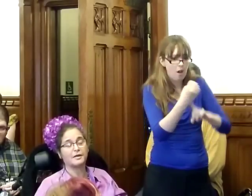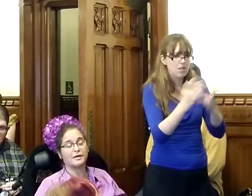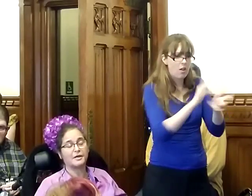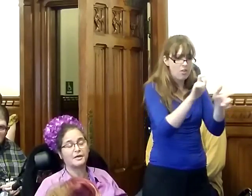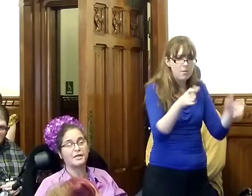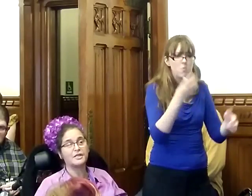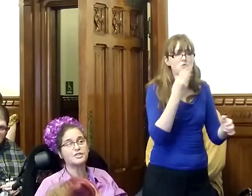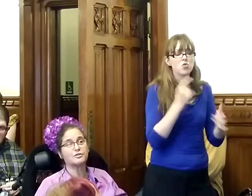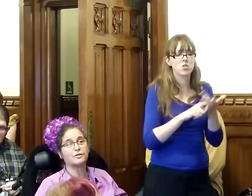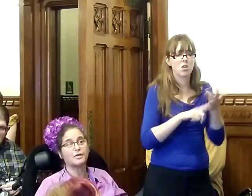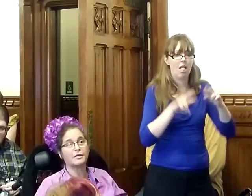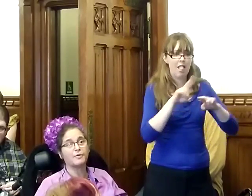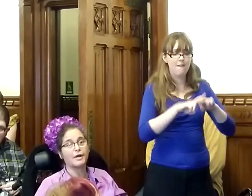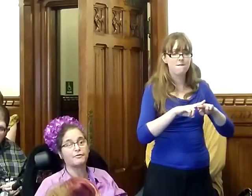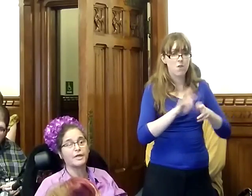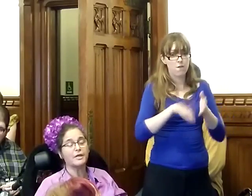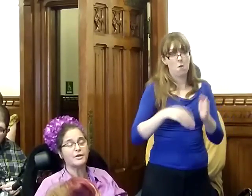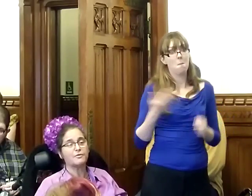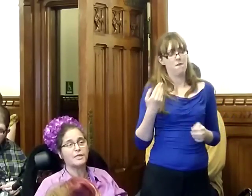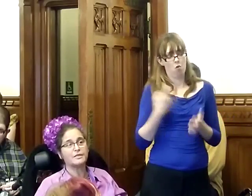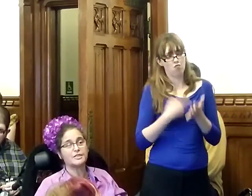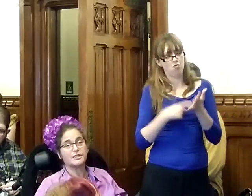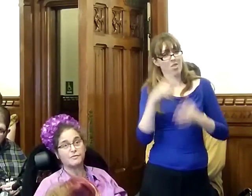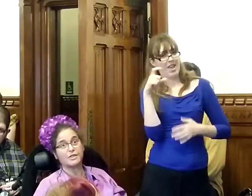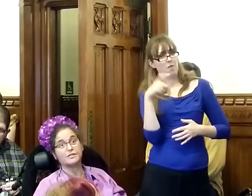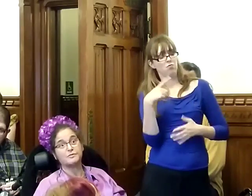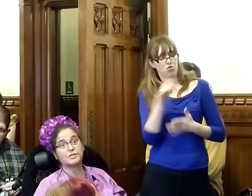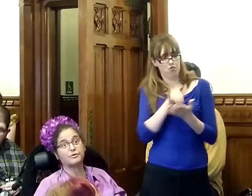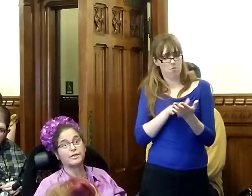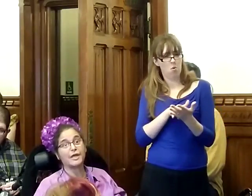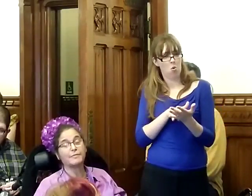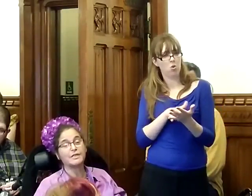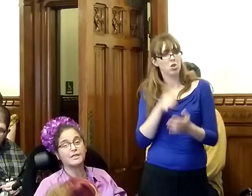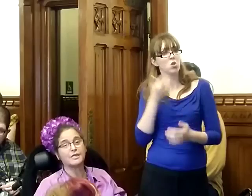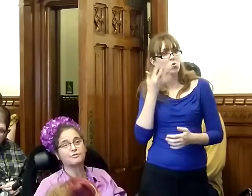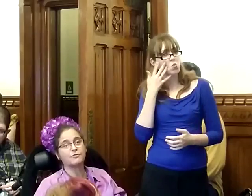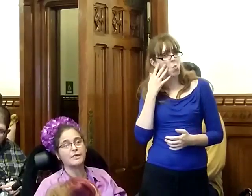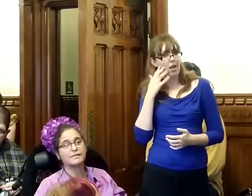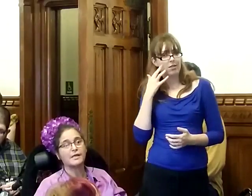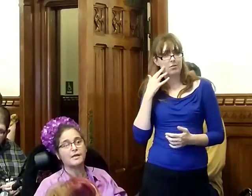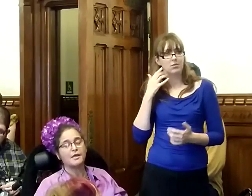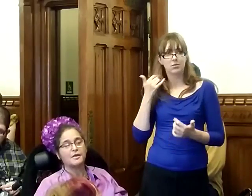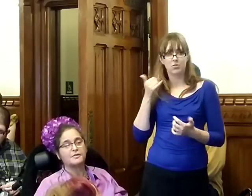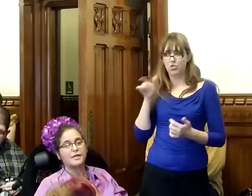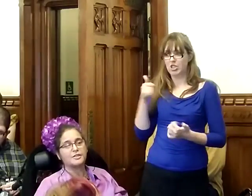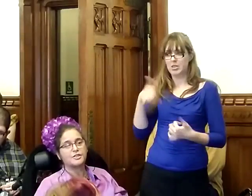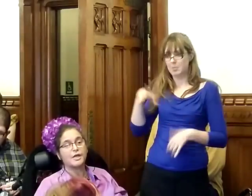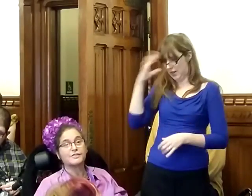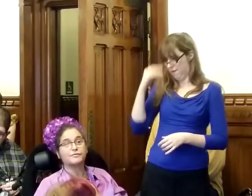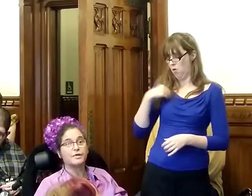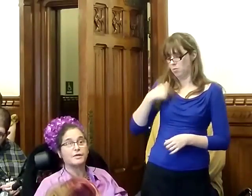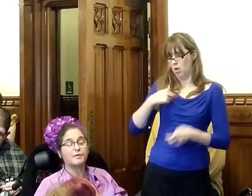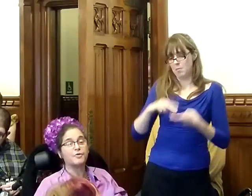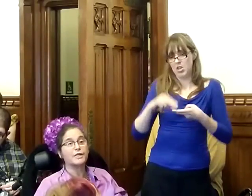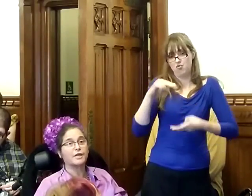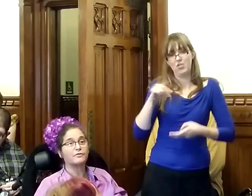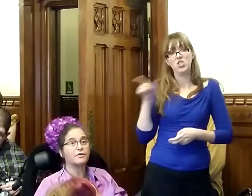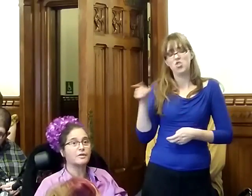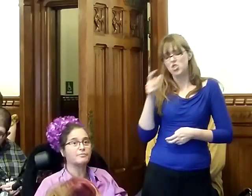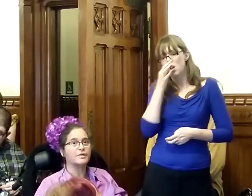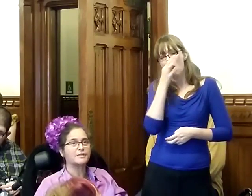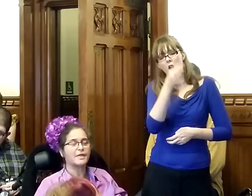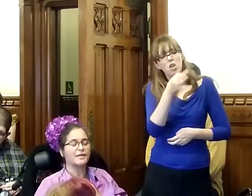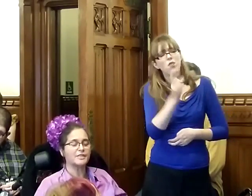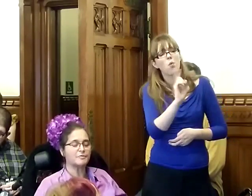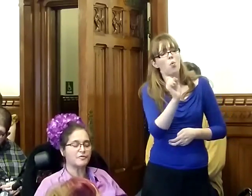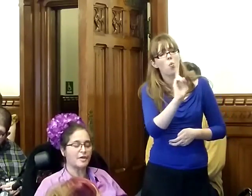following her initial inquiry, when she was told that I'm getting an increase, she asked for a breakdown